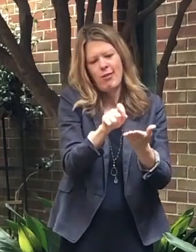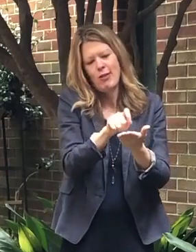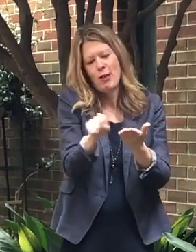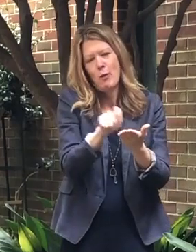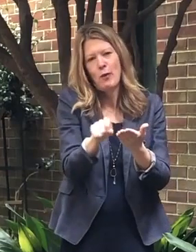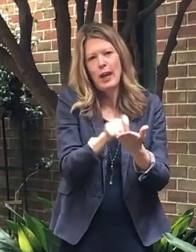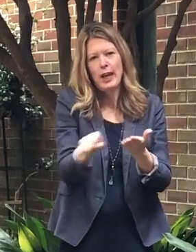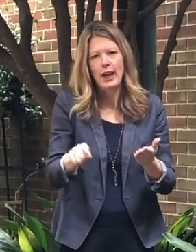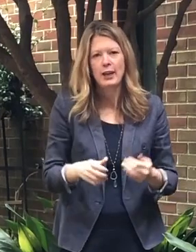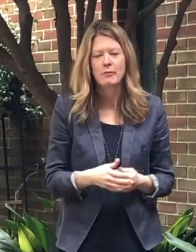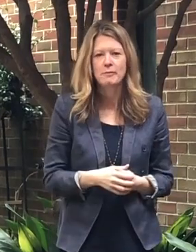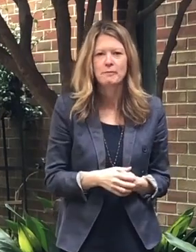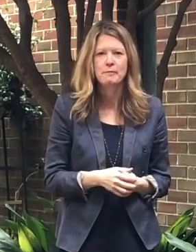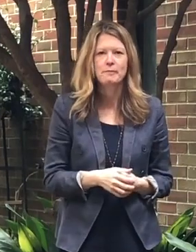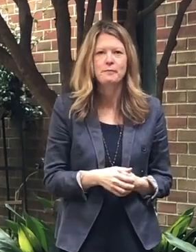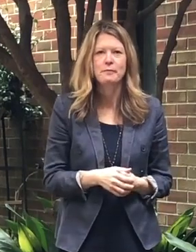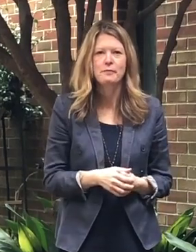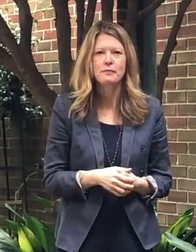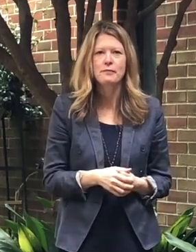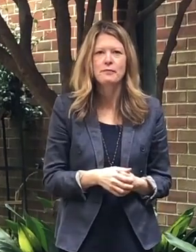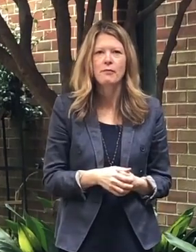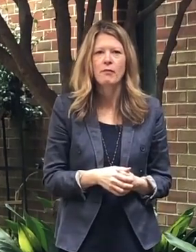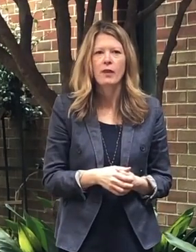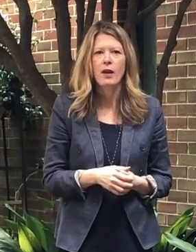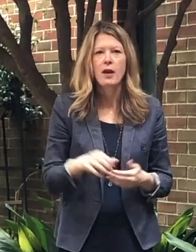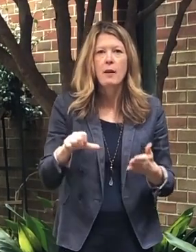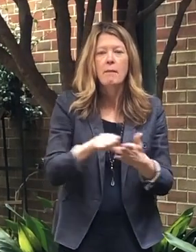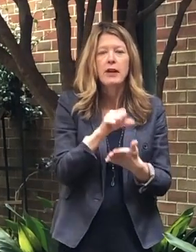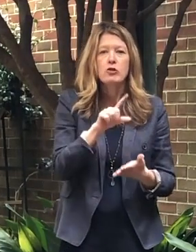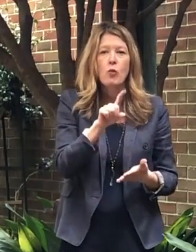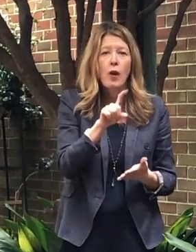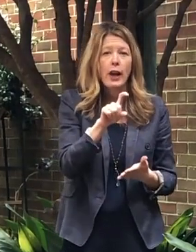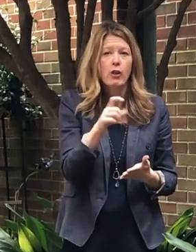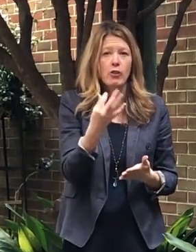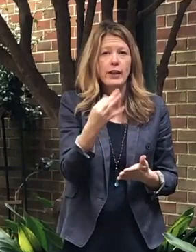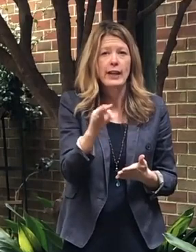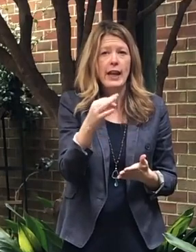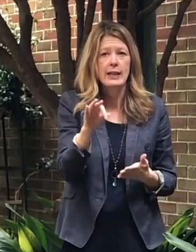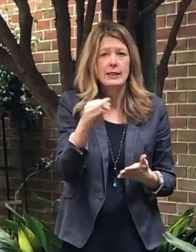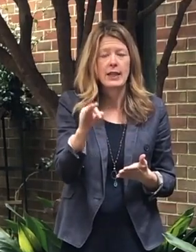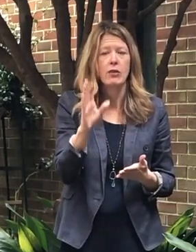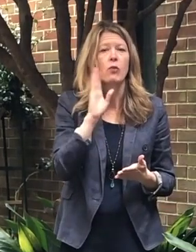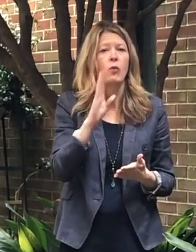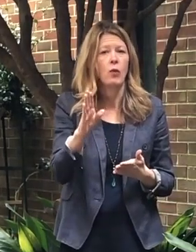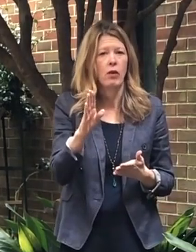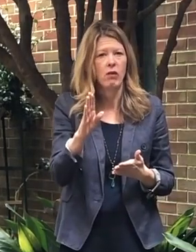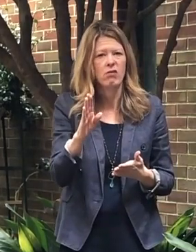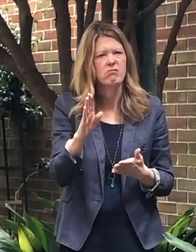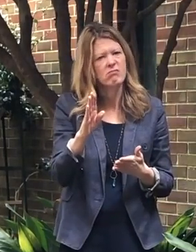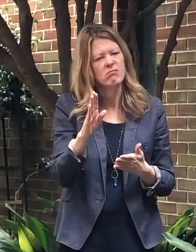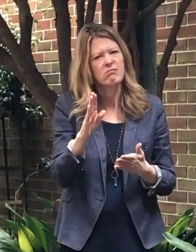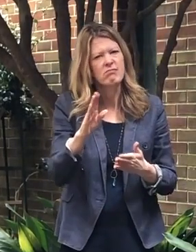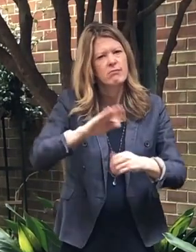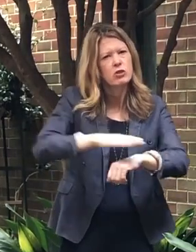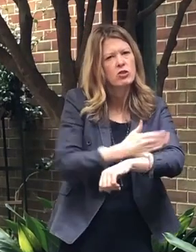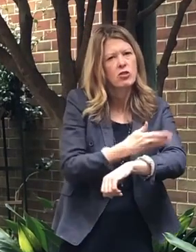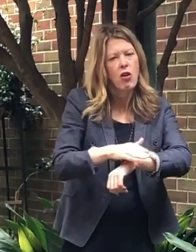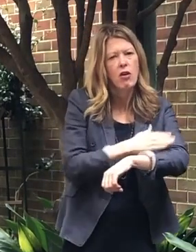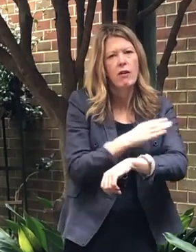On page 119 in your prayer book, we'll continue with the Song of Mary.